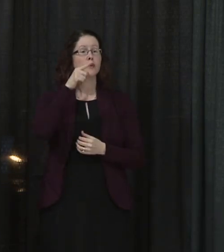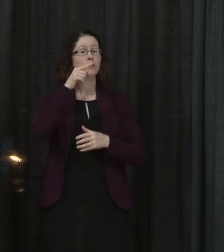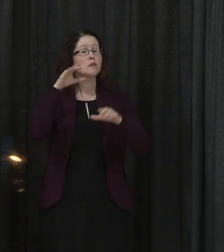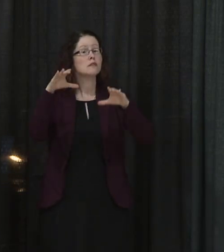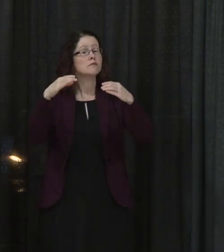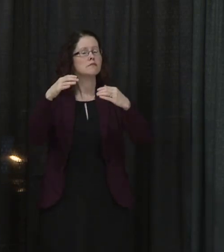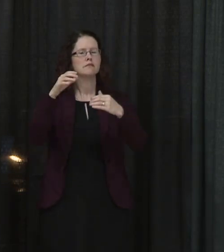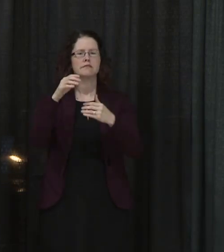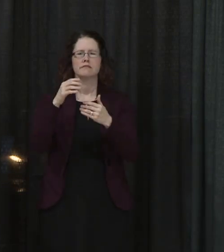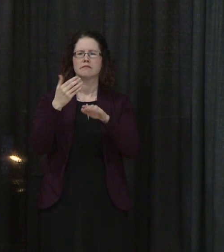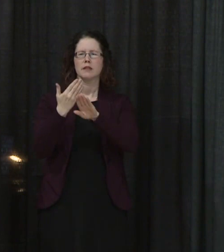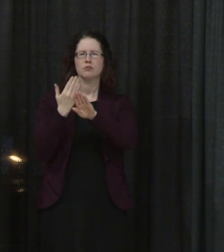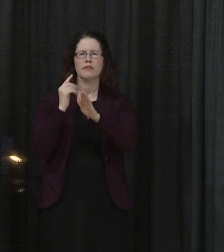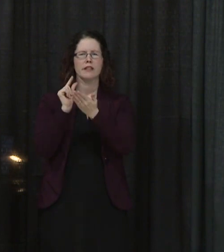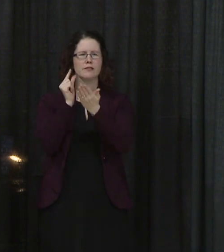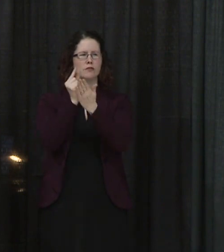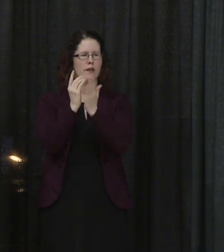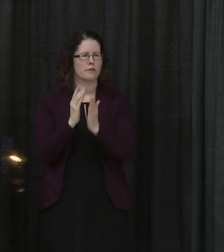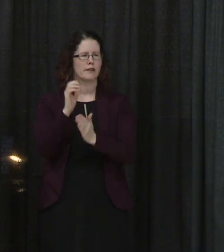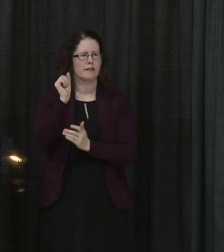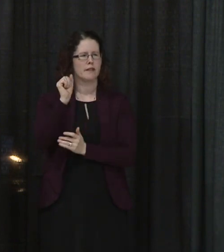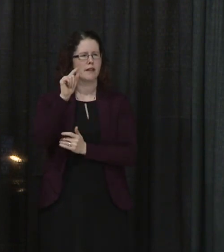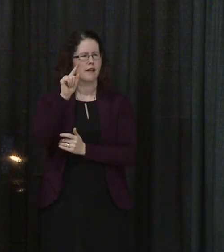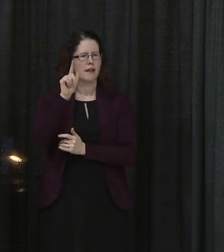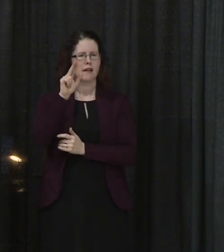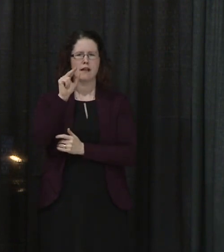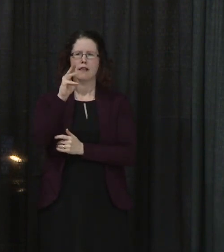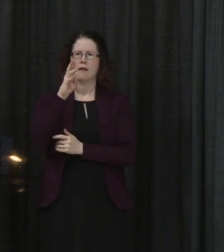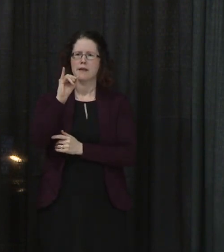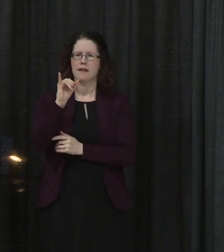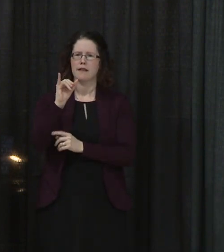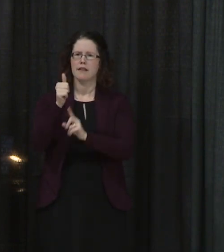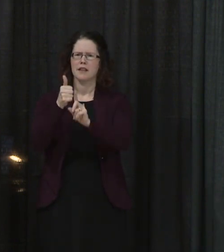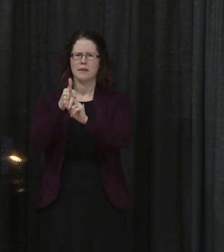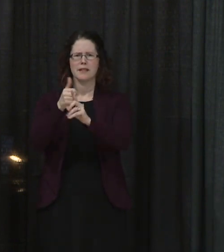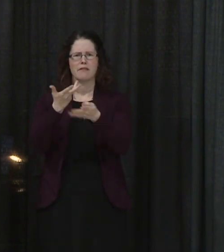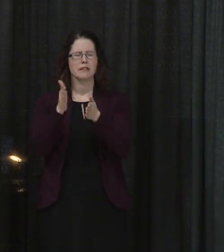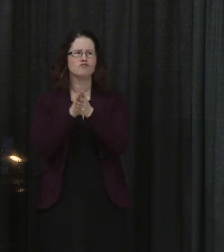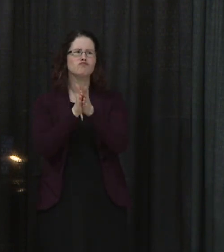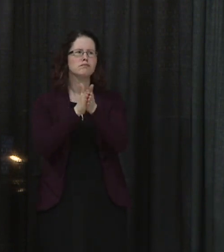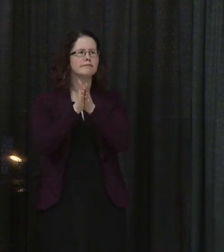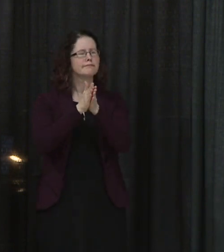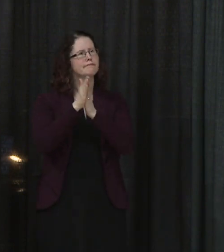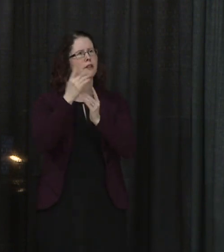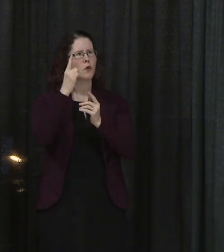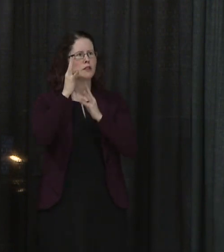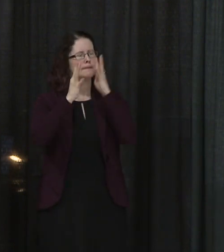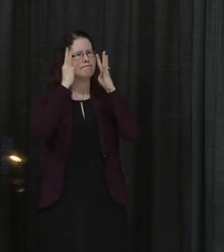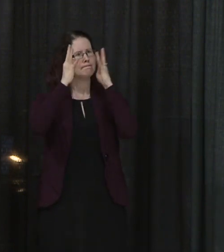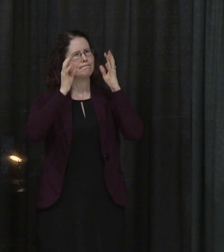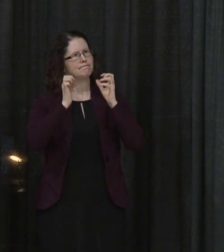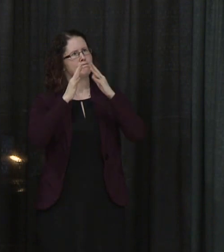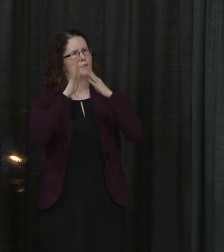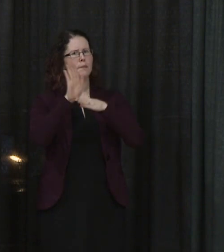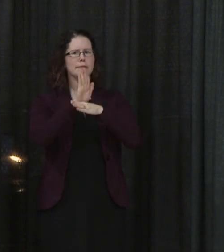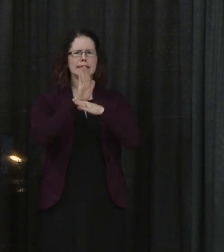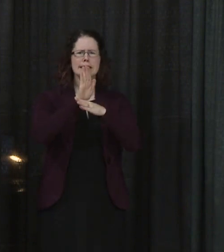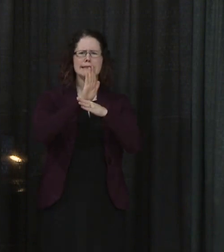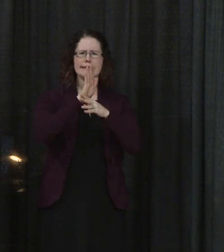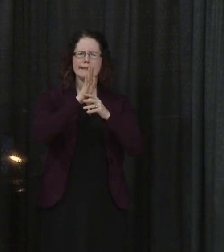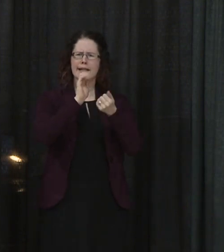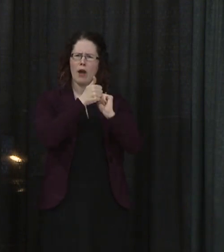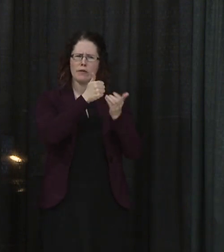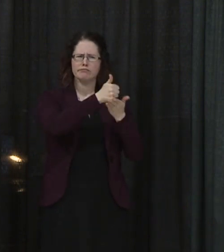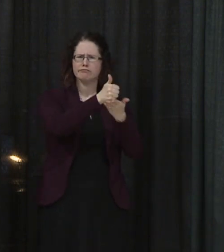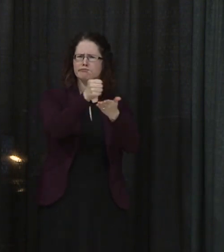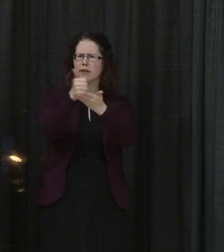by passion to find creative and entrepreneurial ways to give back to their communities with their lifelong learning